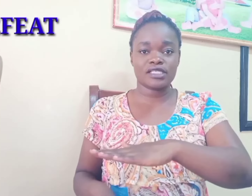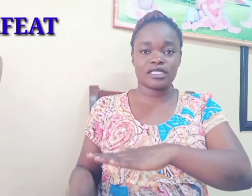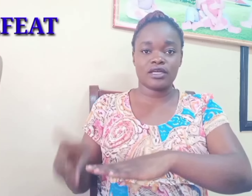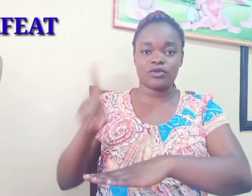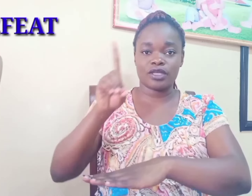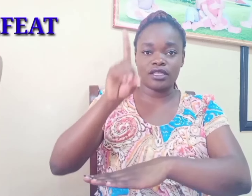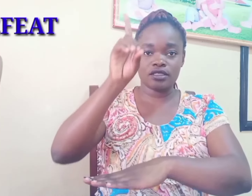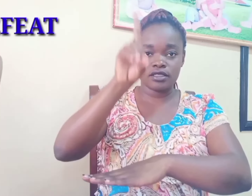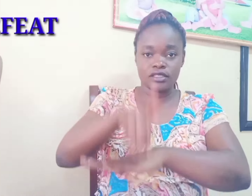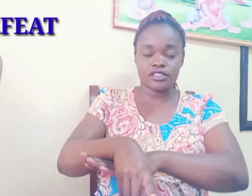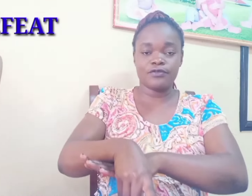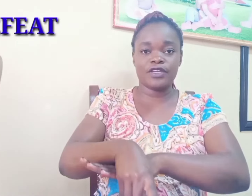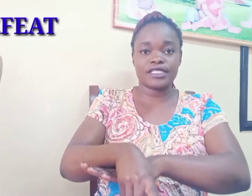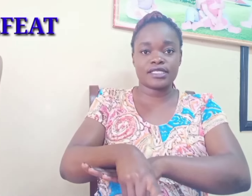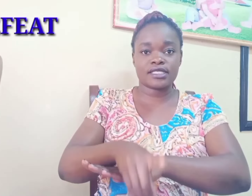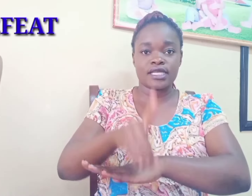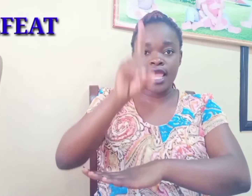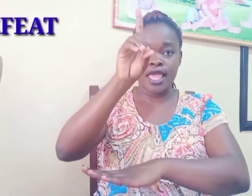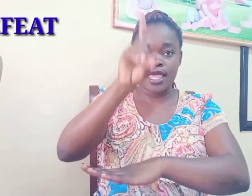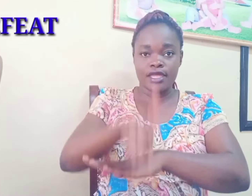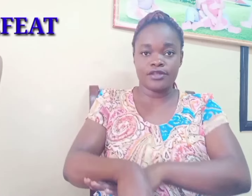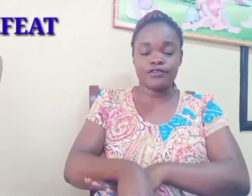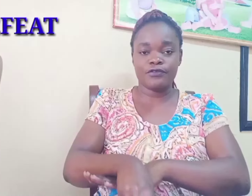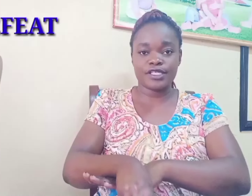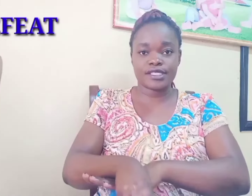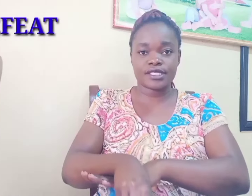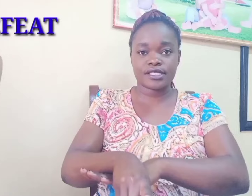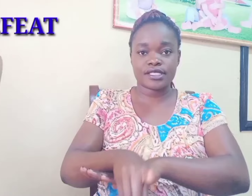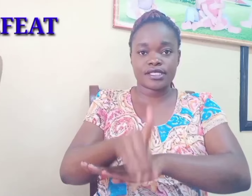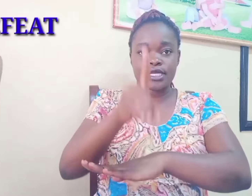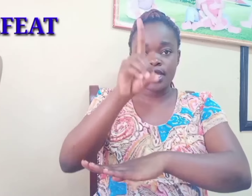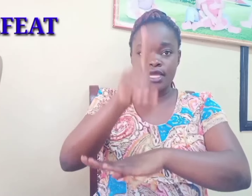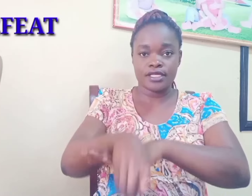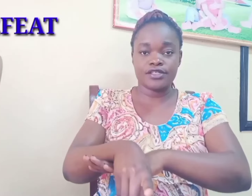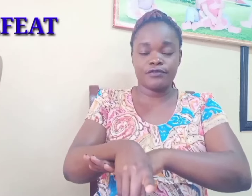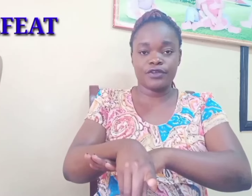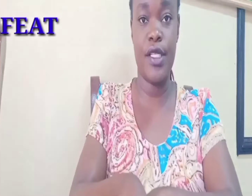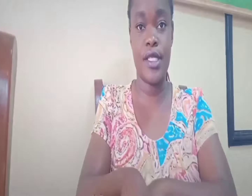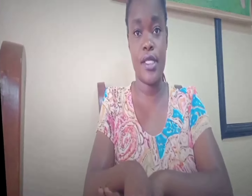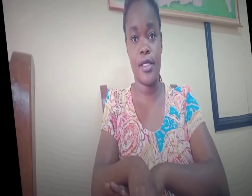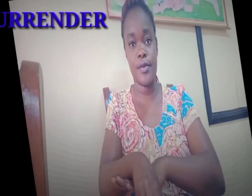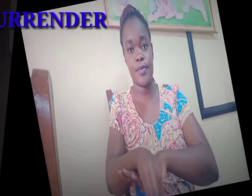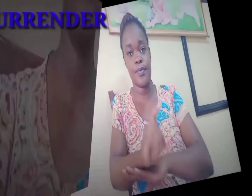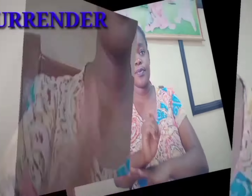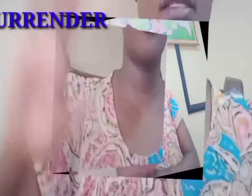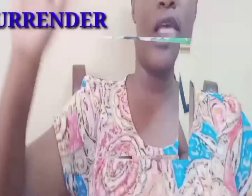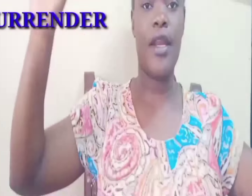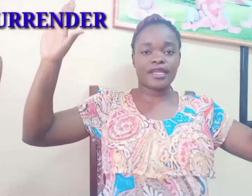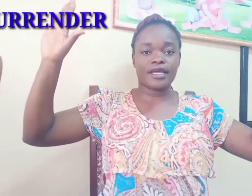facing down then. Defeat, defeat, defeat. Surrender,